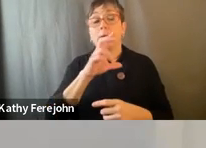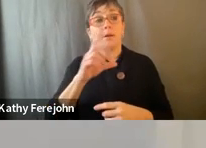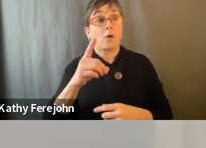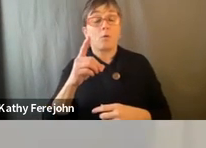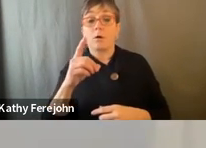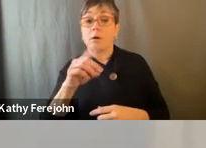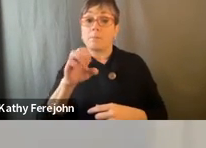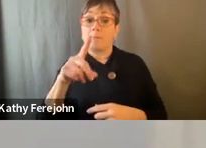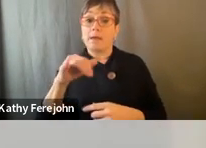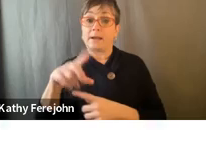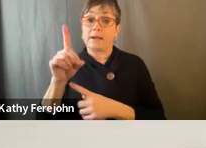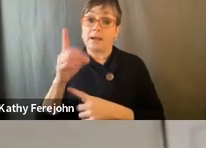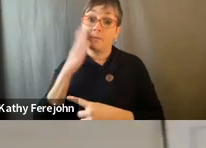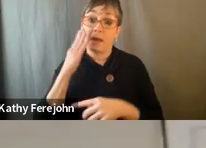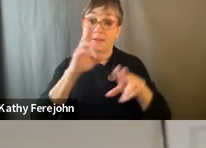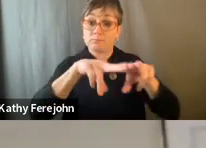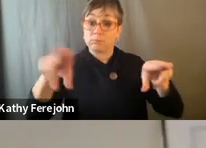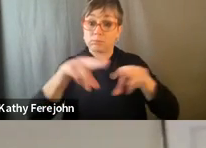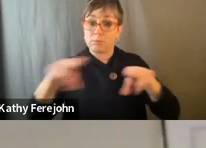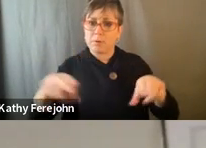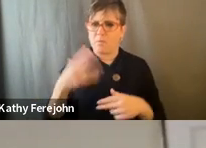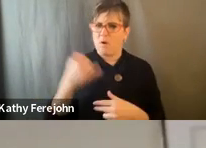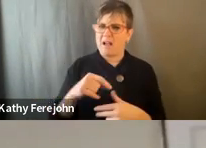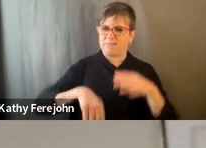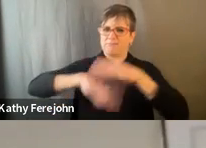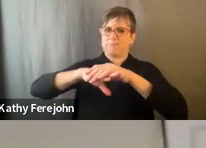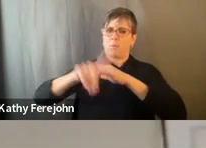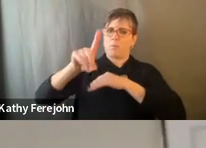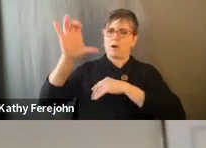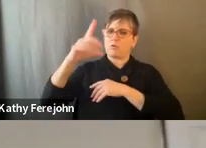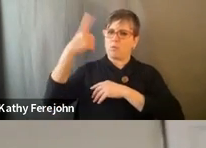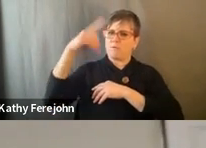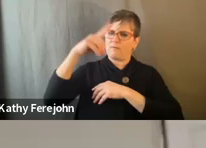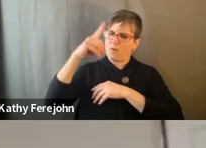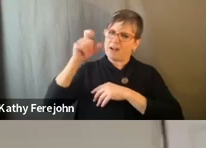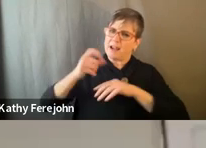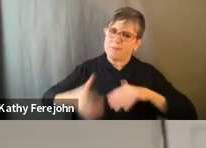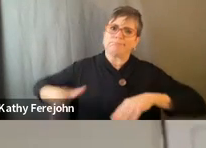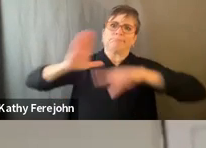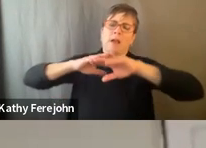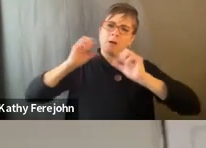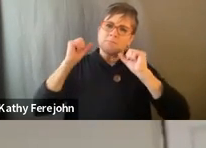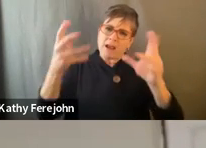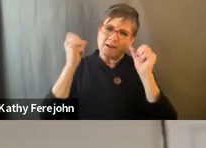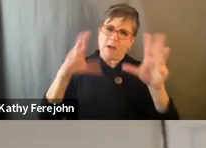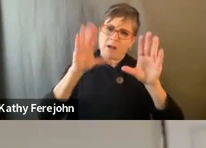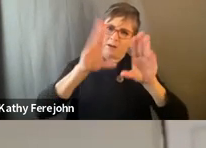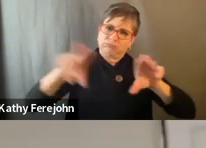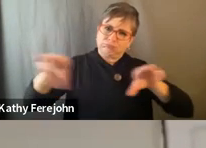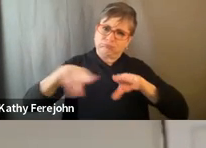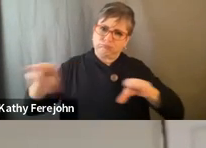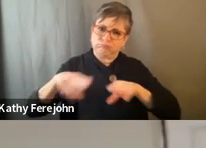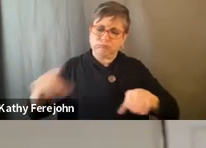Forget hundreds. Let's go for the gold. If there's one thing that we know, it's that the demand has and still